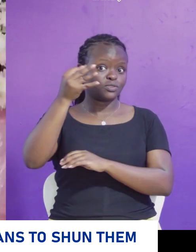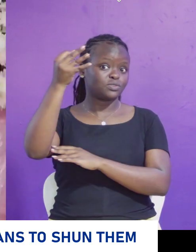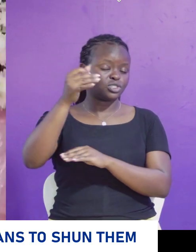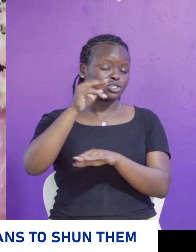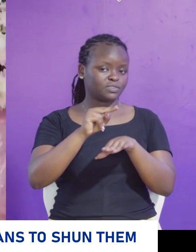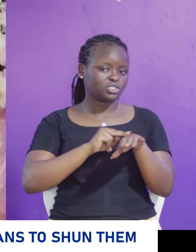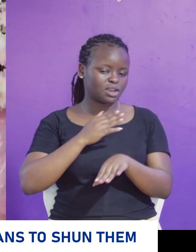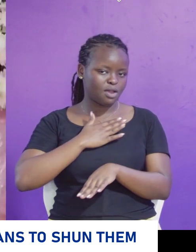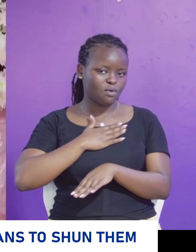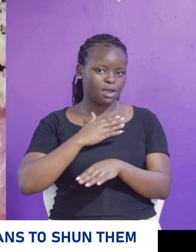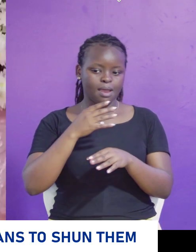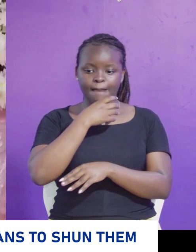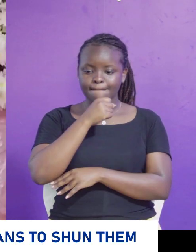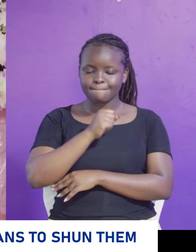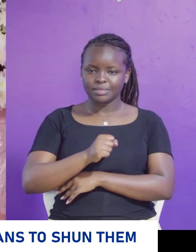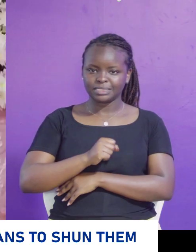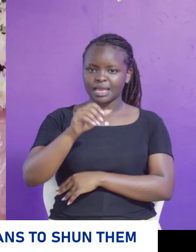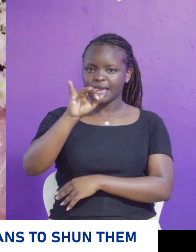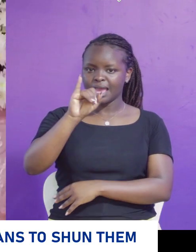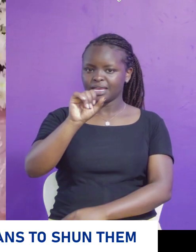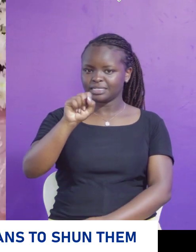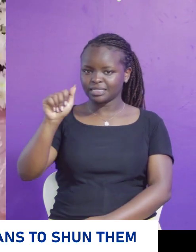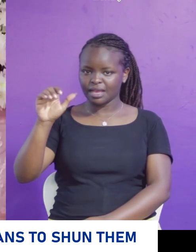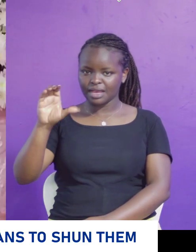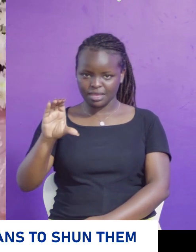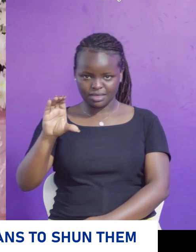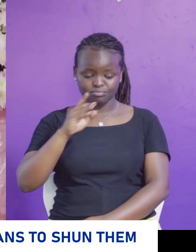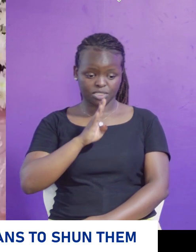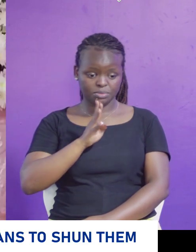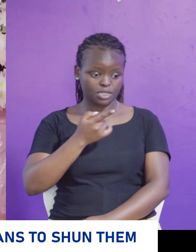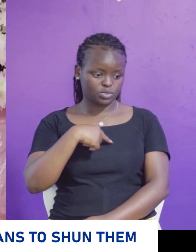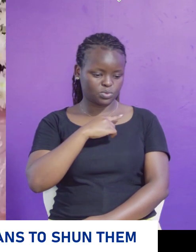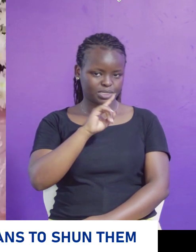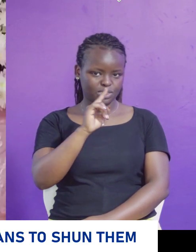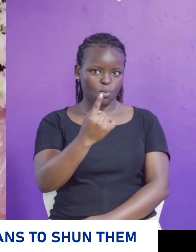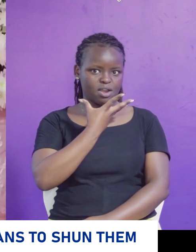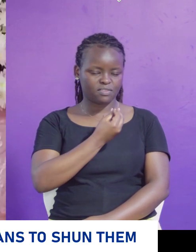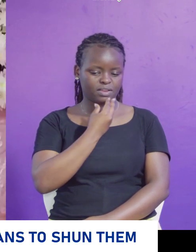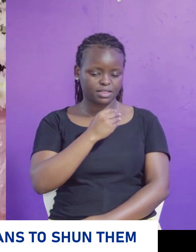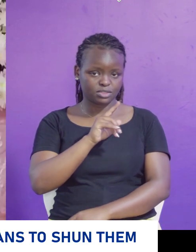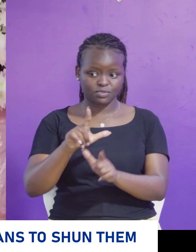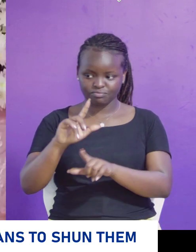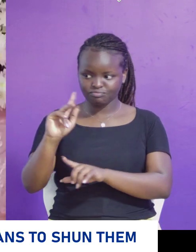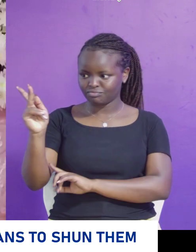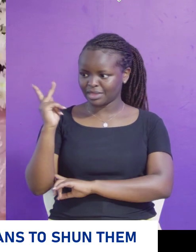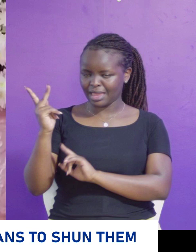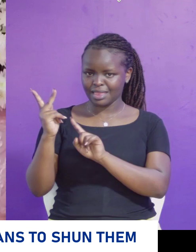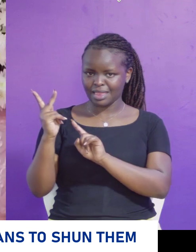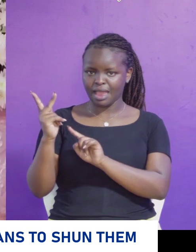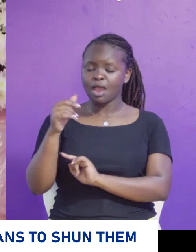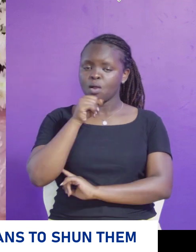Isaac Ichungwah is speaking to us as one of the fathers of the land, the elders of